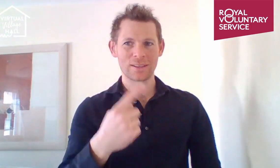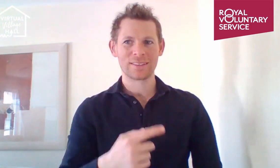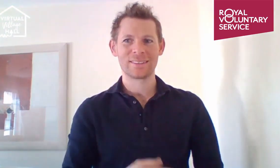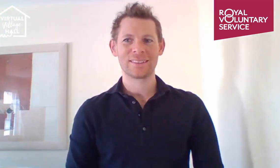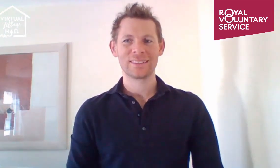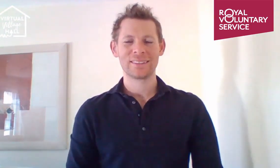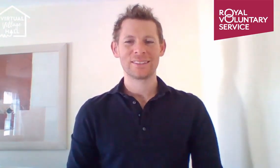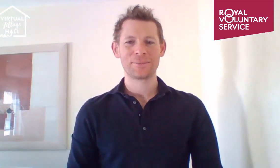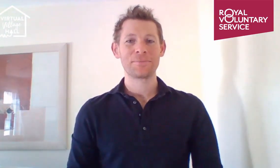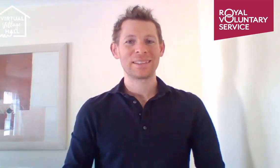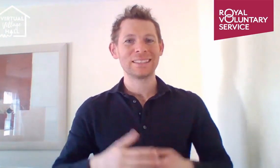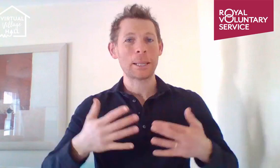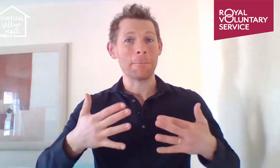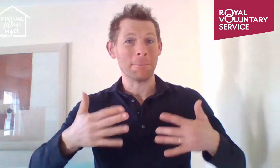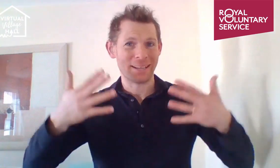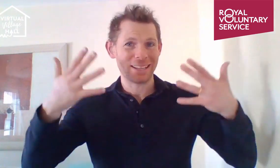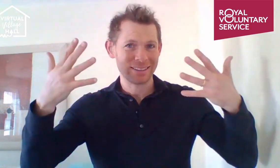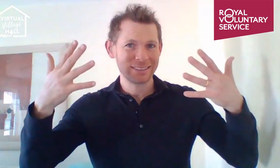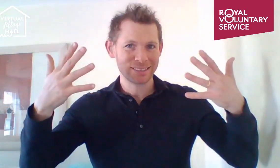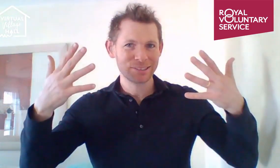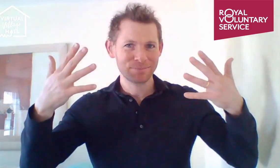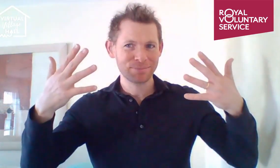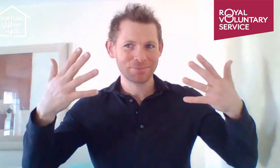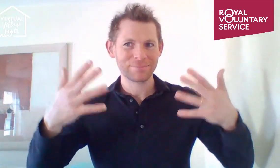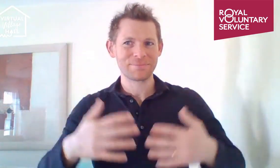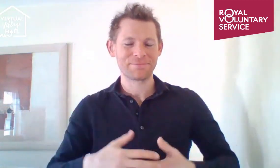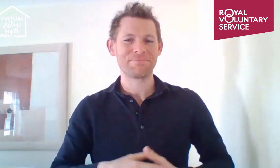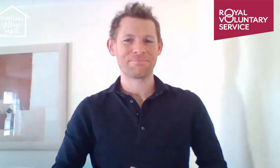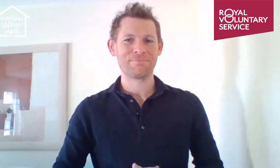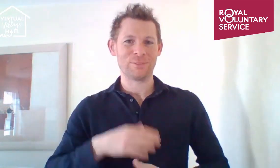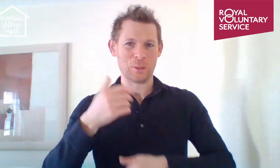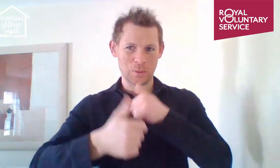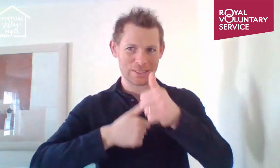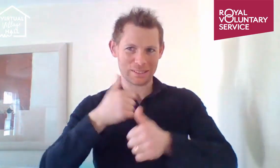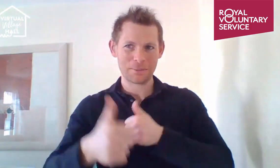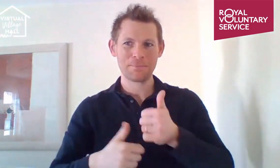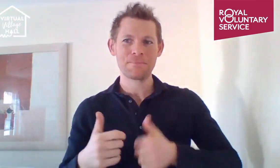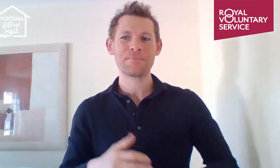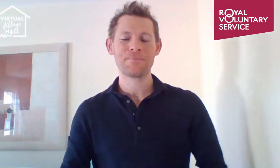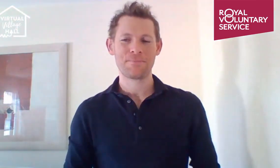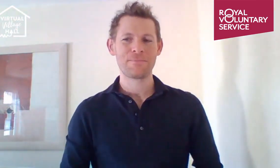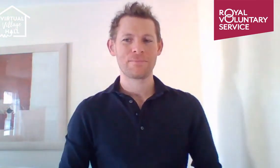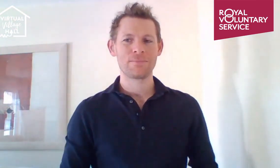So number one is maths. Well done, everybody.